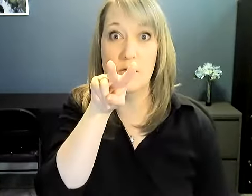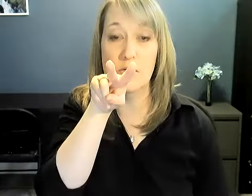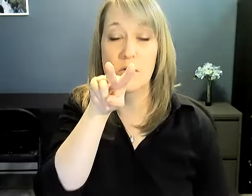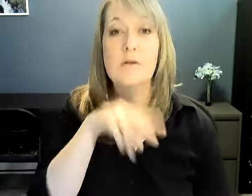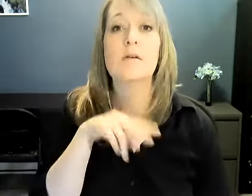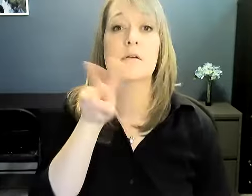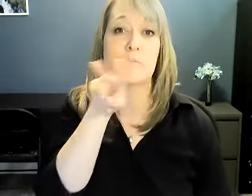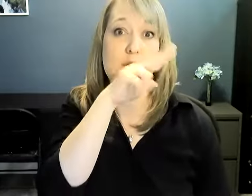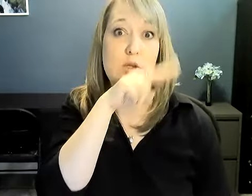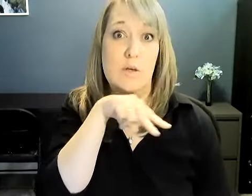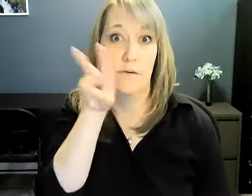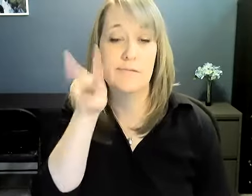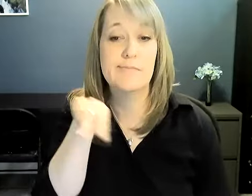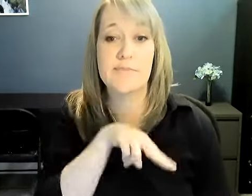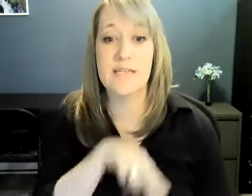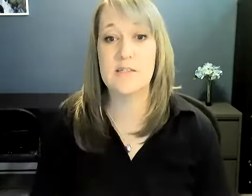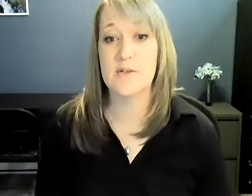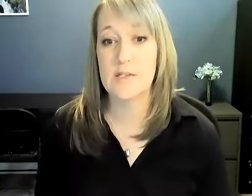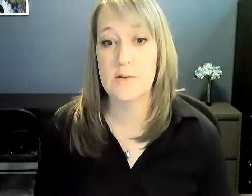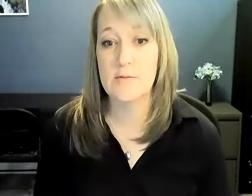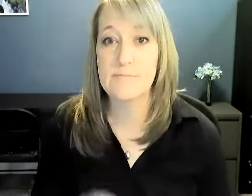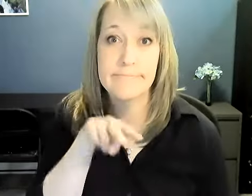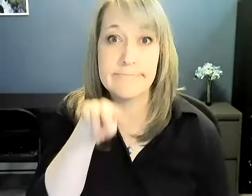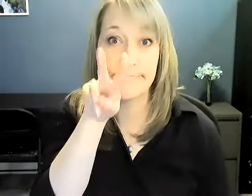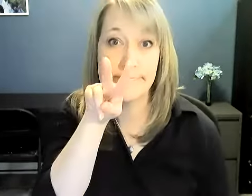you. Look, that's directional.